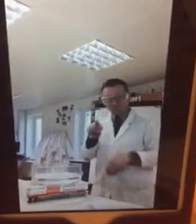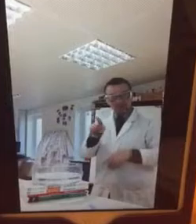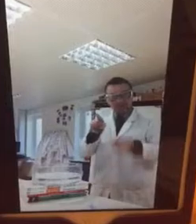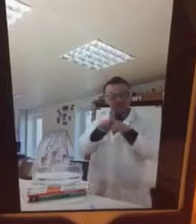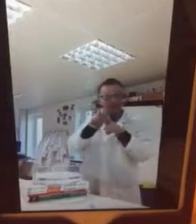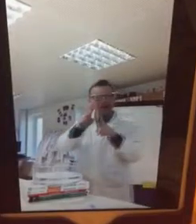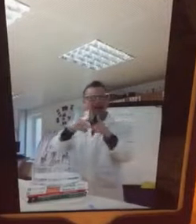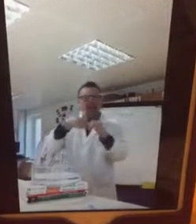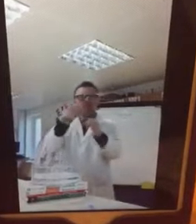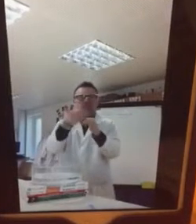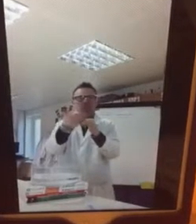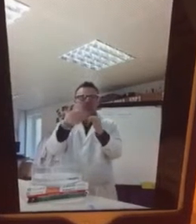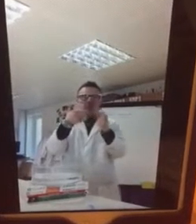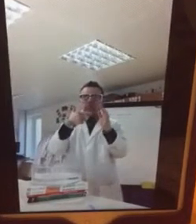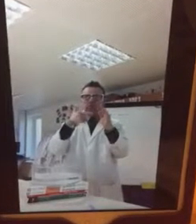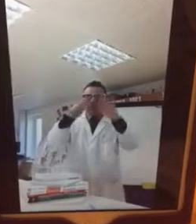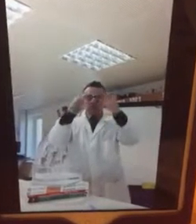for a fair while.